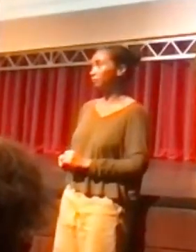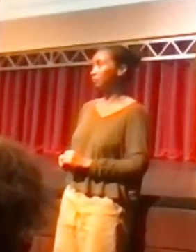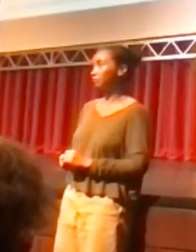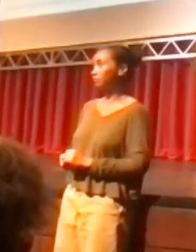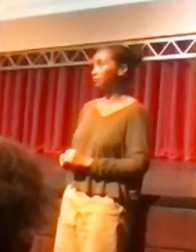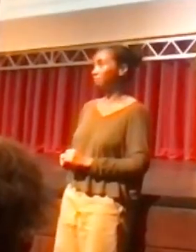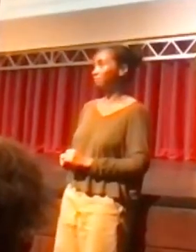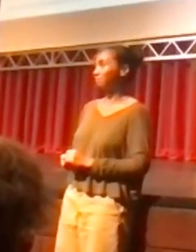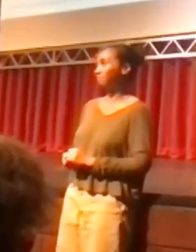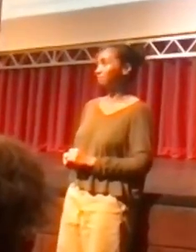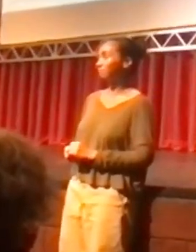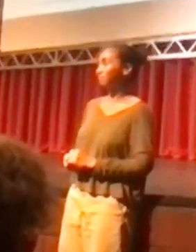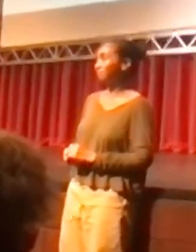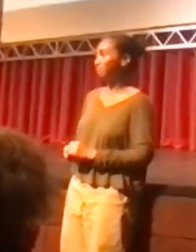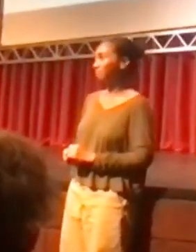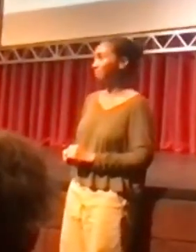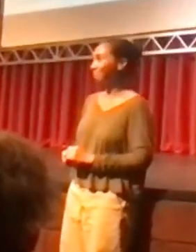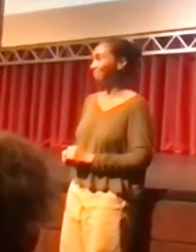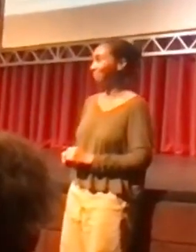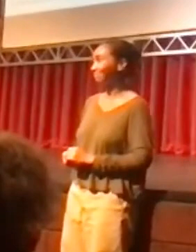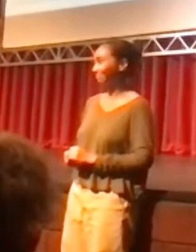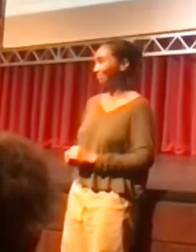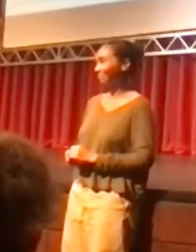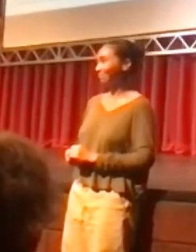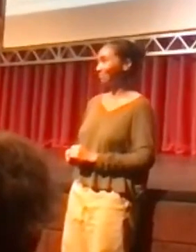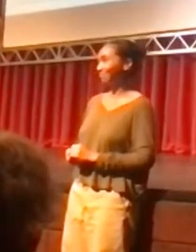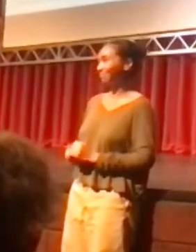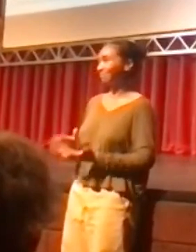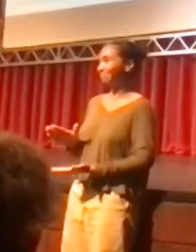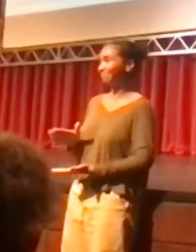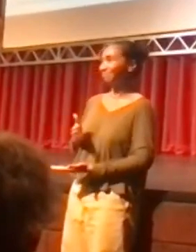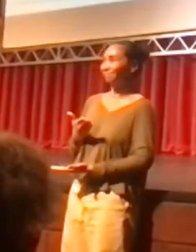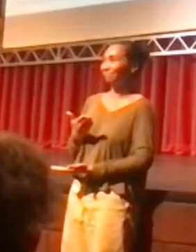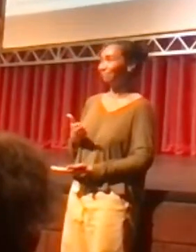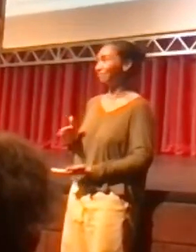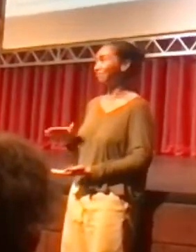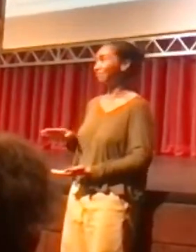tātou kātou. Kia ora. Te